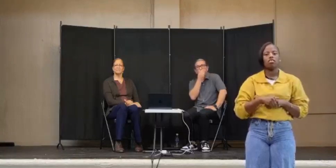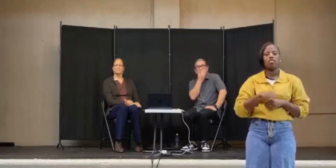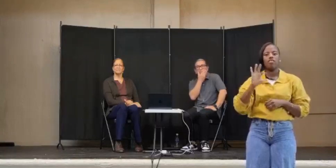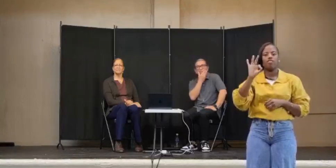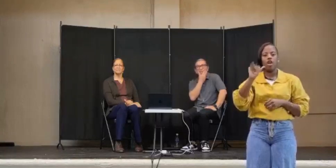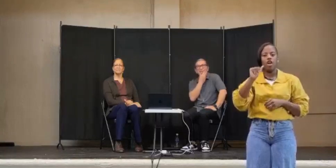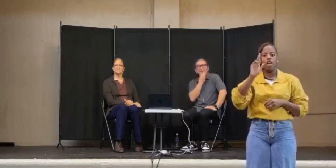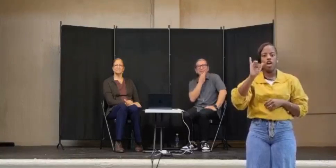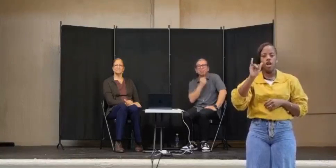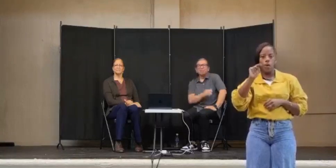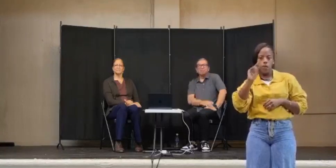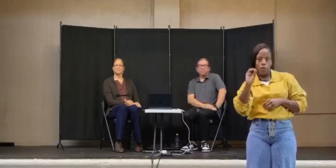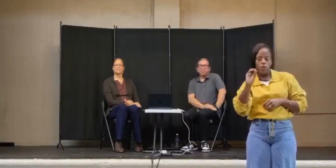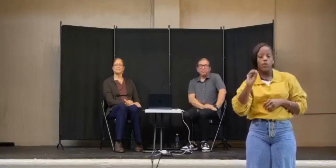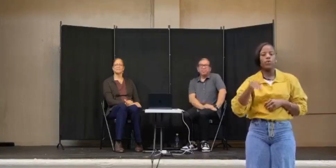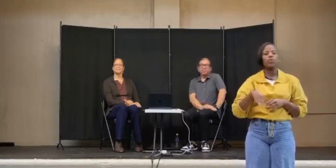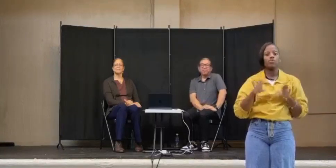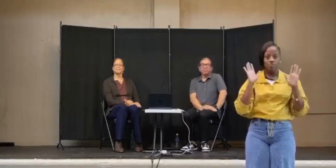Hi, I'm Paula.